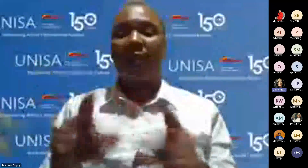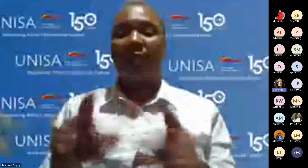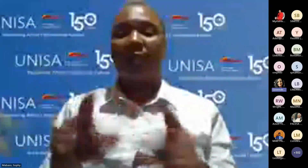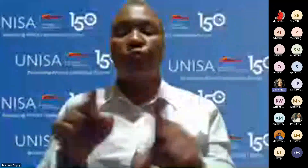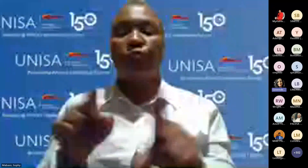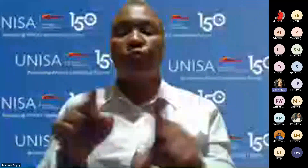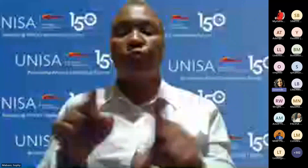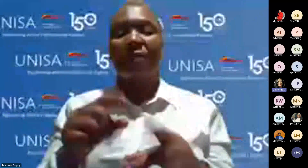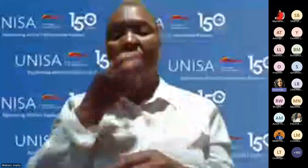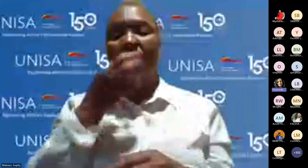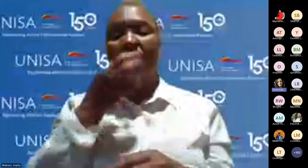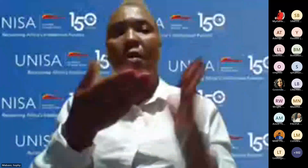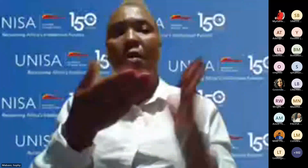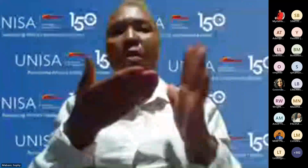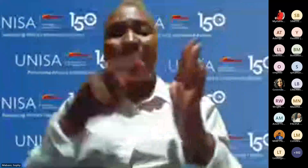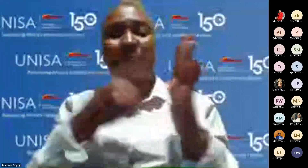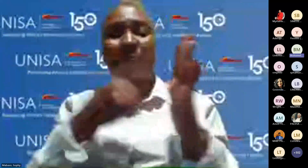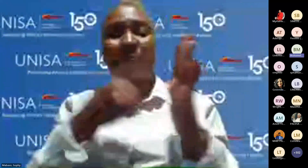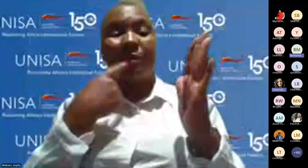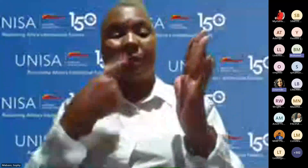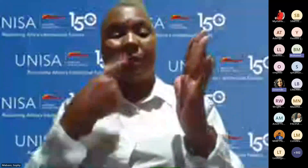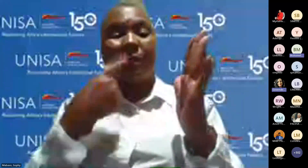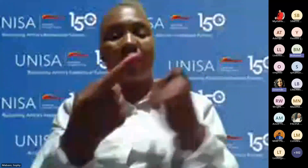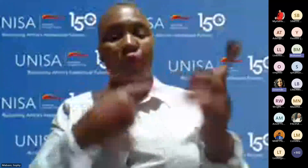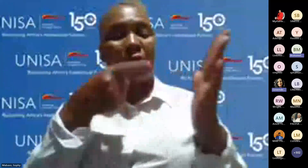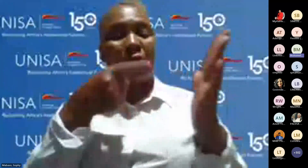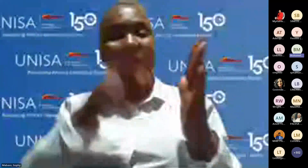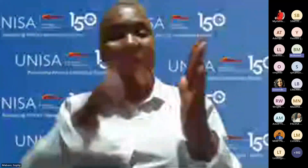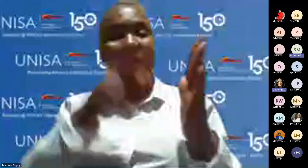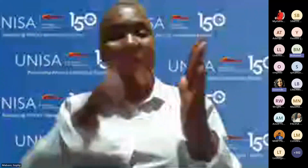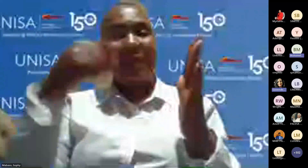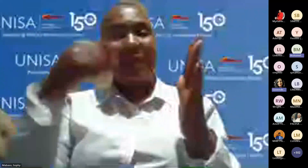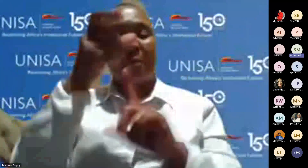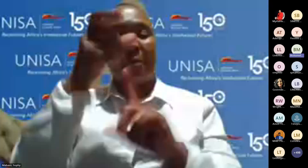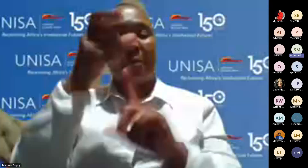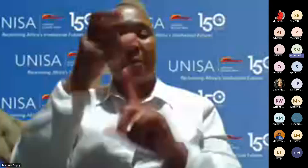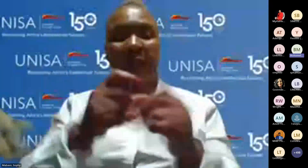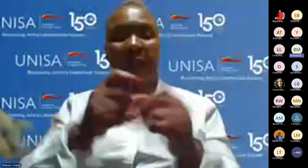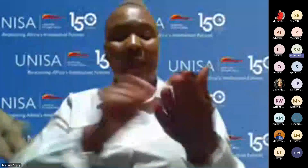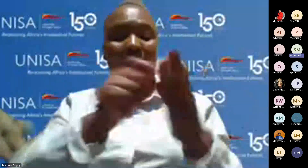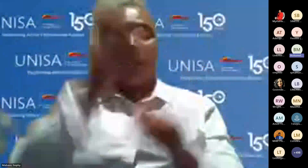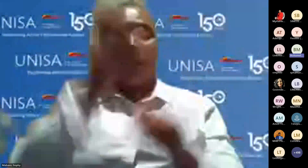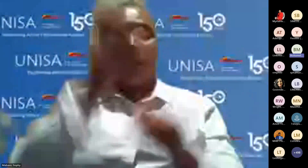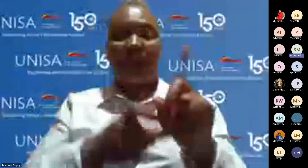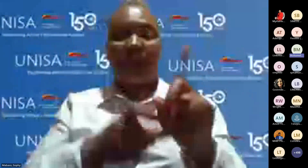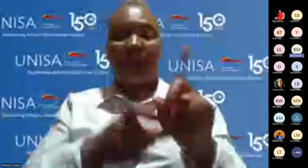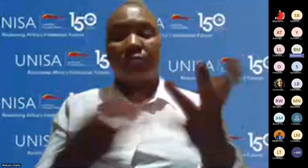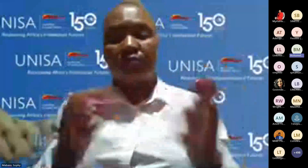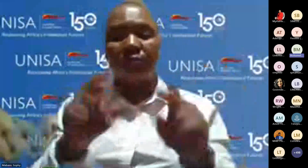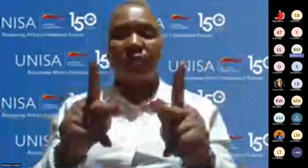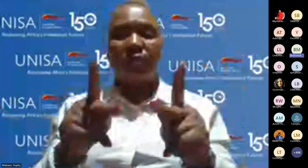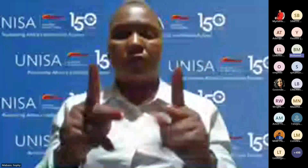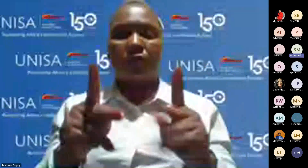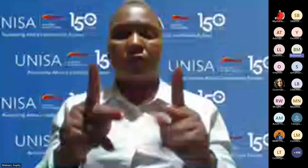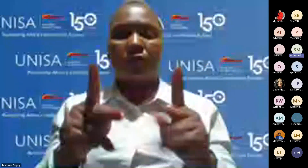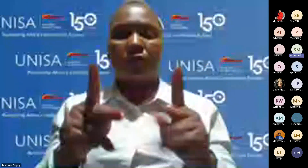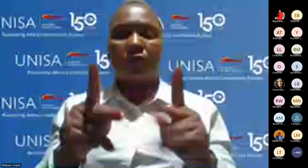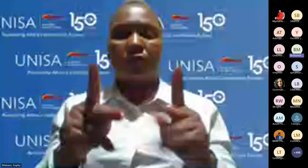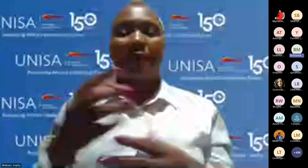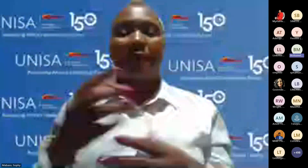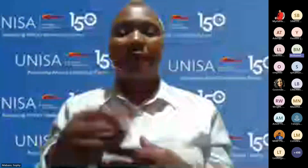particular scholar or author. Oh, okay. So there's nothing on. Mhm. And with the declaration, is there going to be a